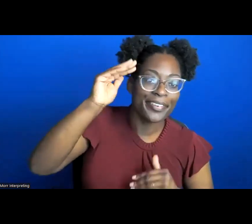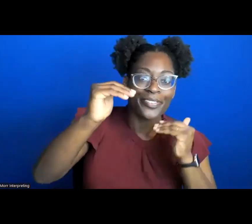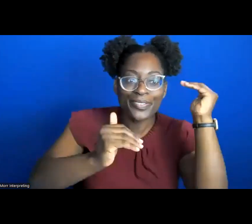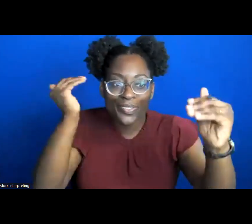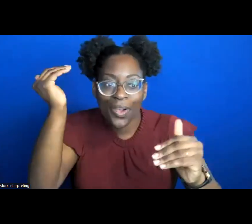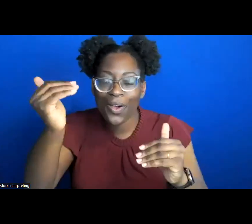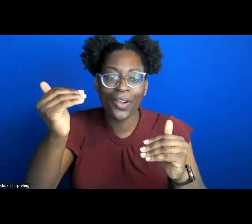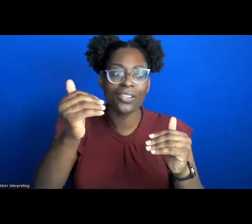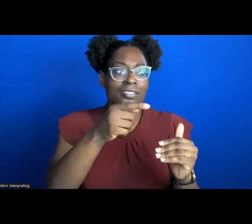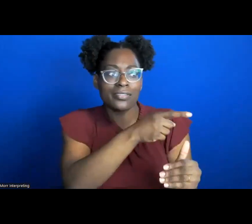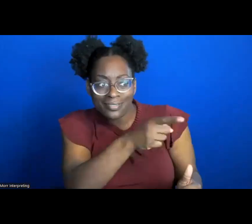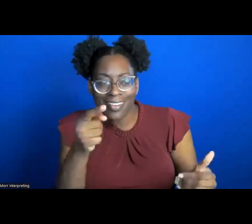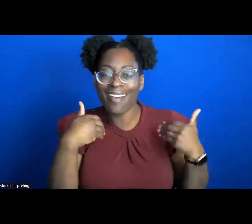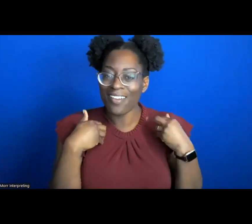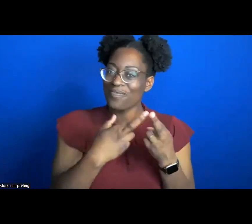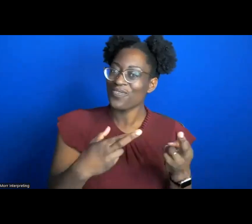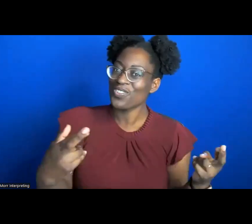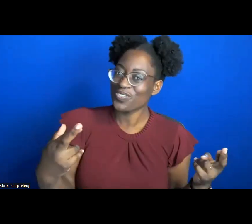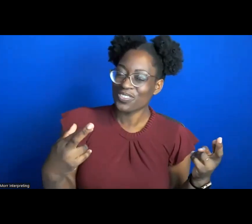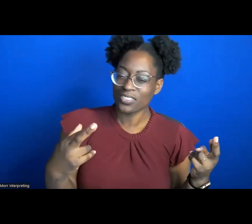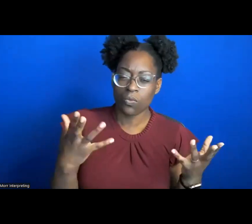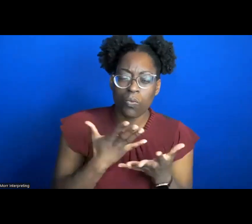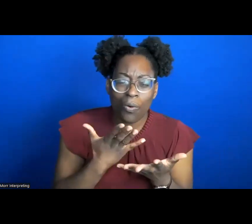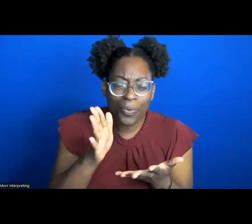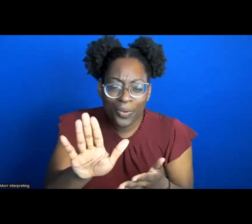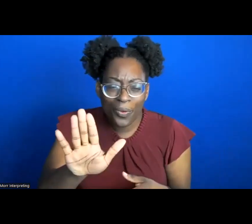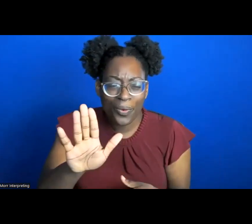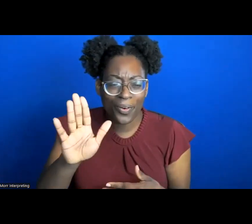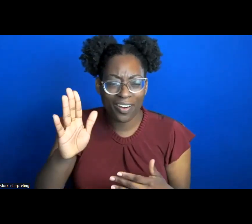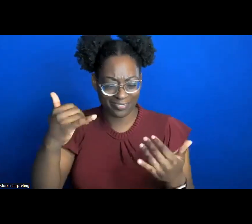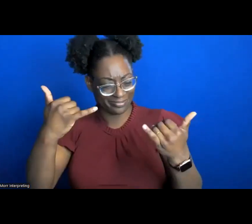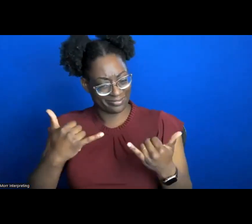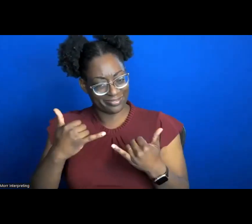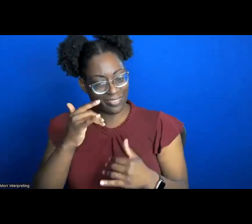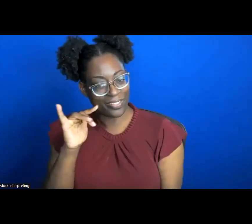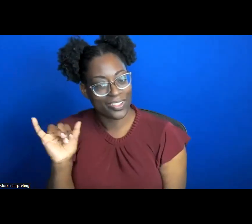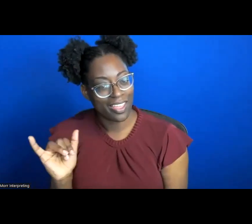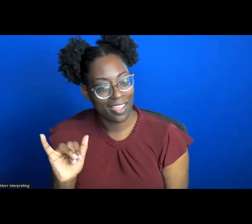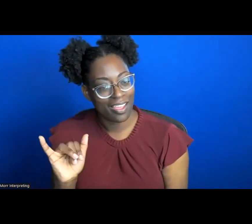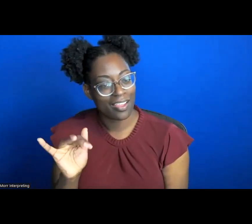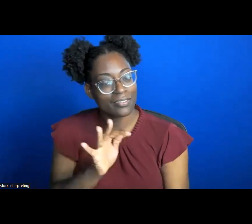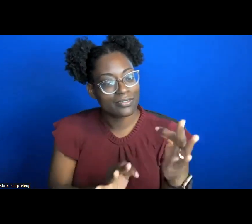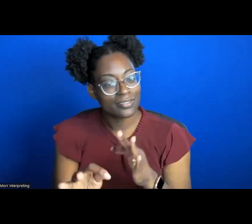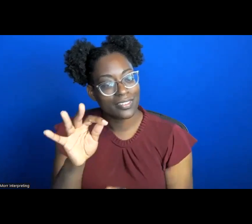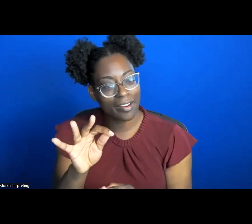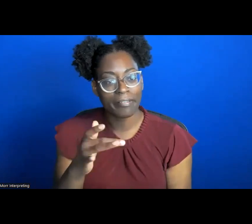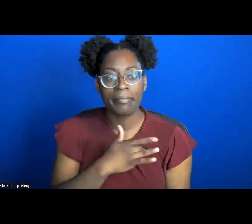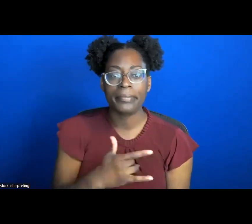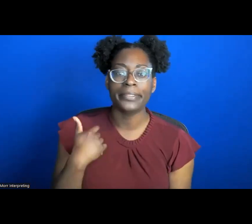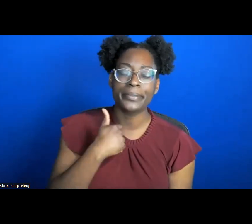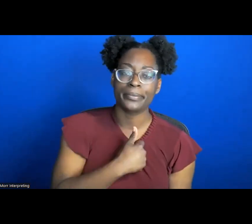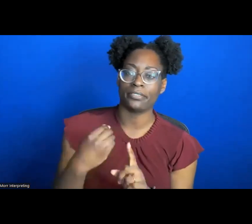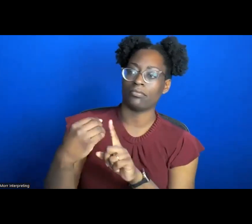to hand us a mirror that was shaped in love instead of self-hate and criticism? What